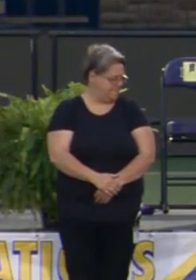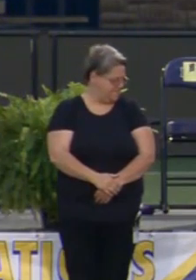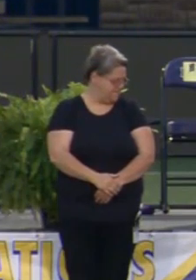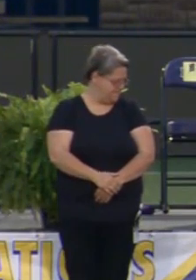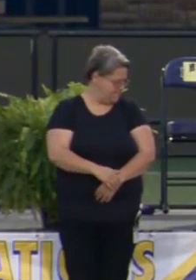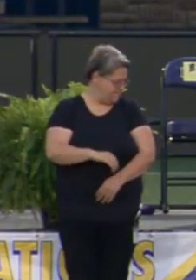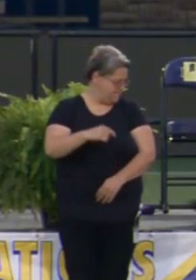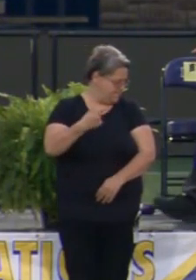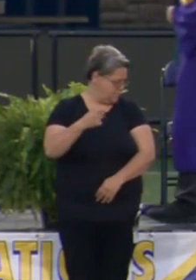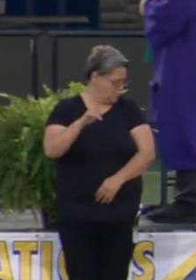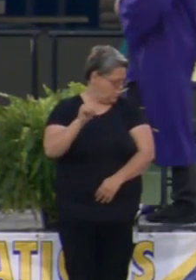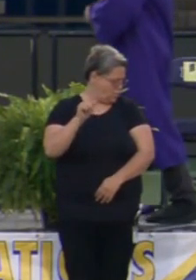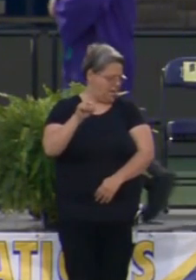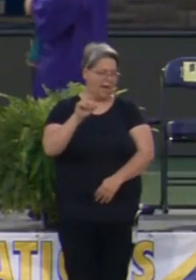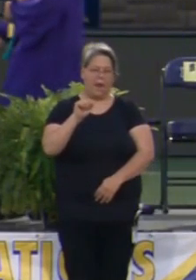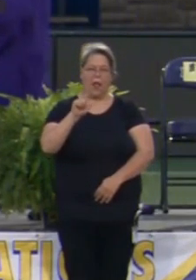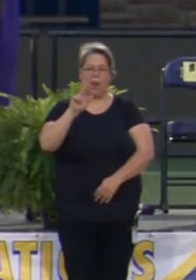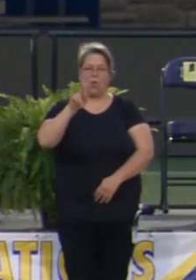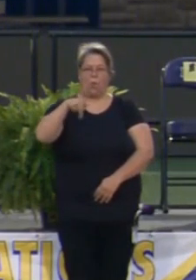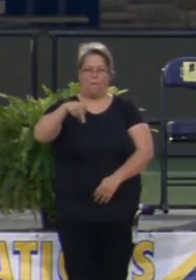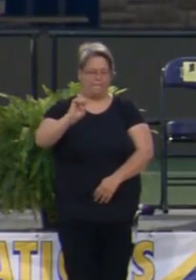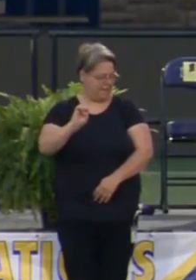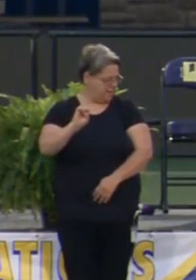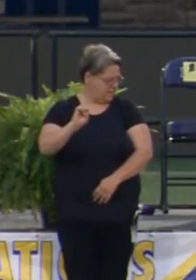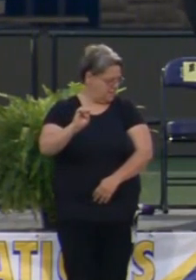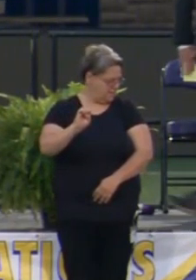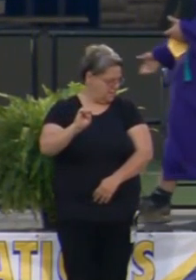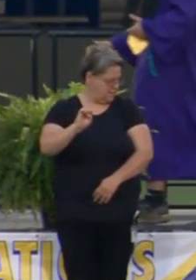Guadalupe Valerio Aragon.